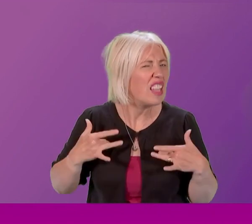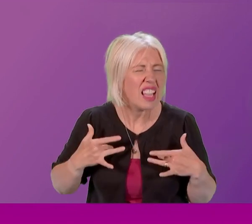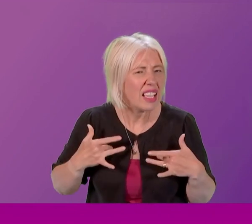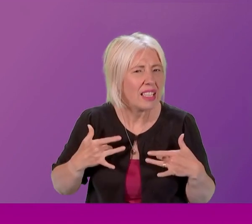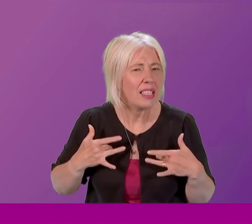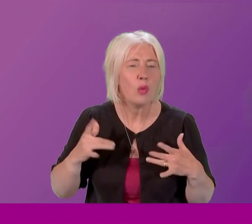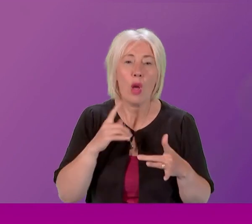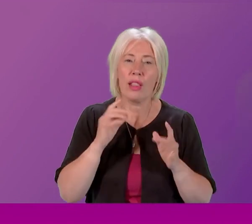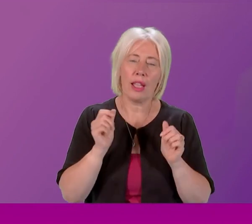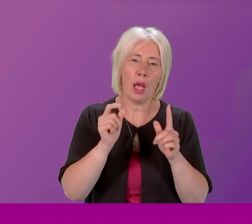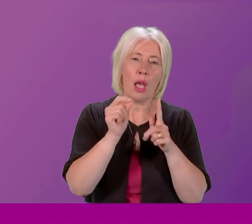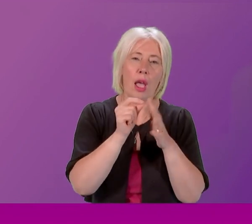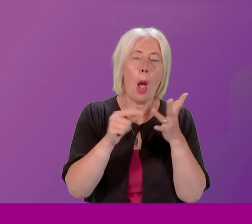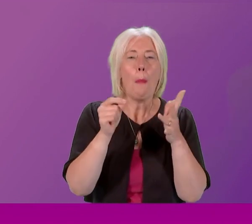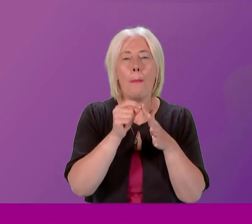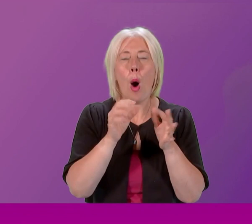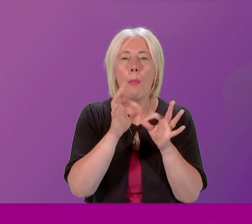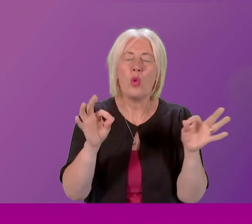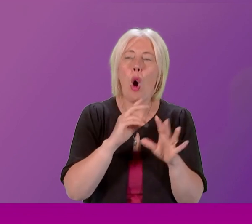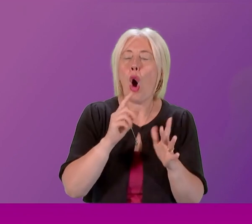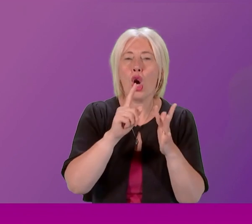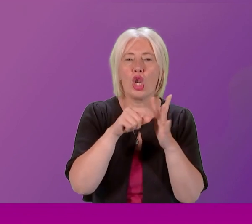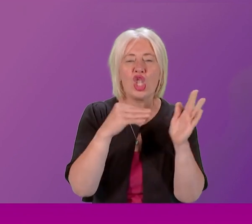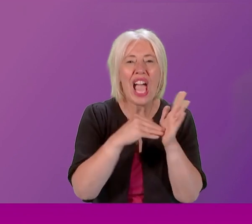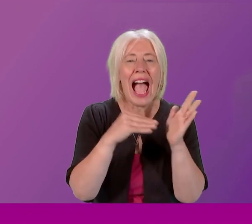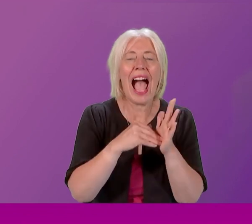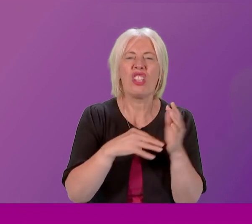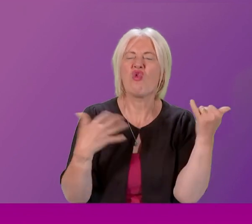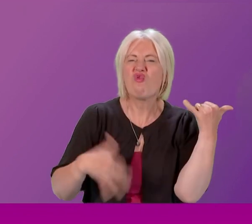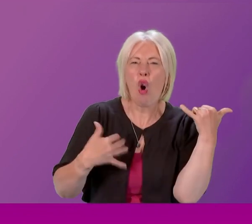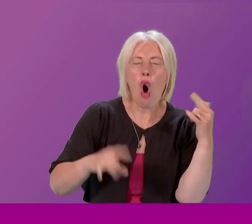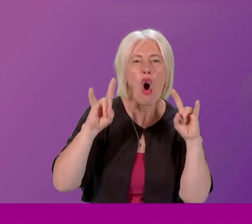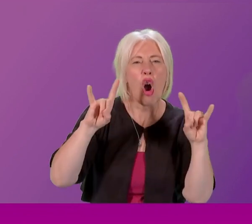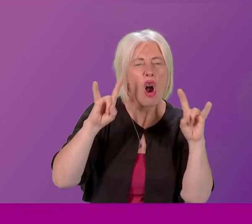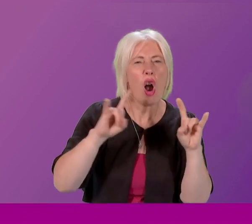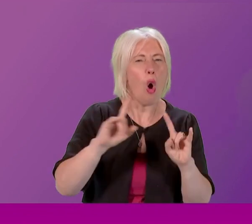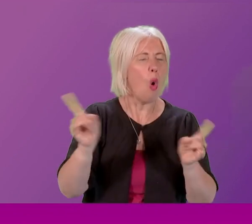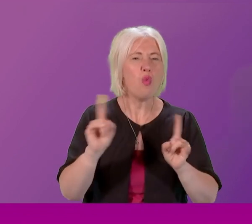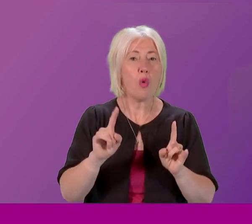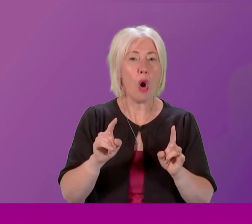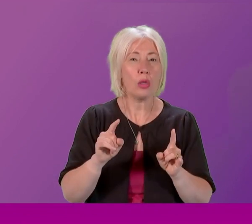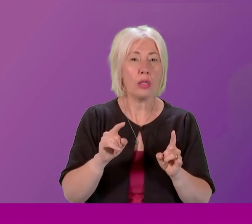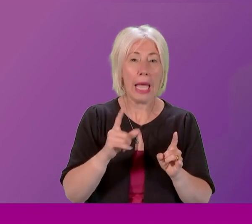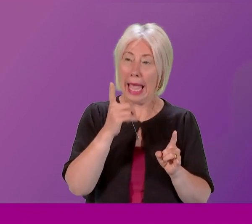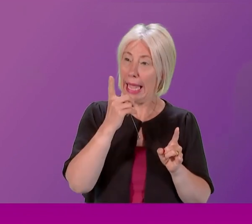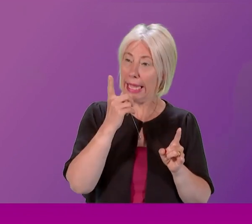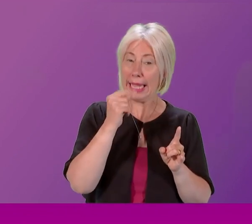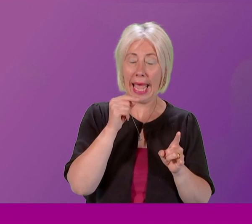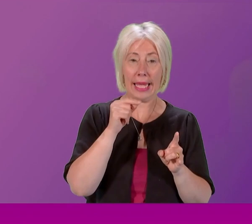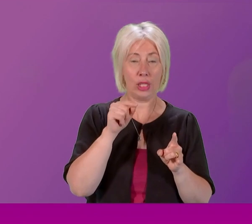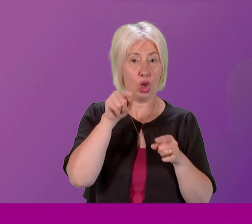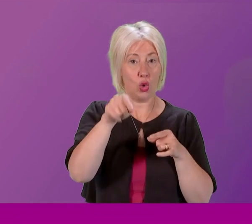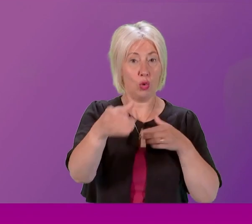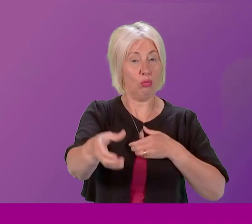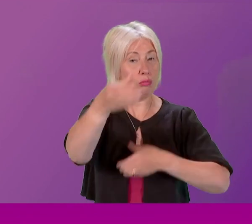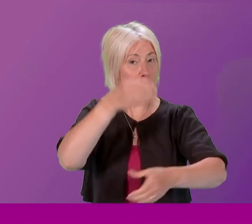with popular music, jazz music, rock music. I mean, are there many people in that world could do what you do, or could you swap places